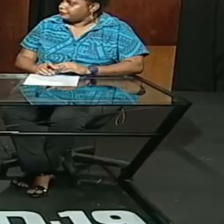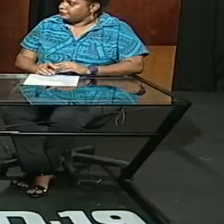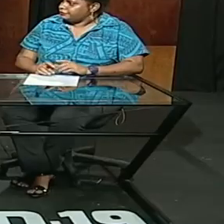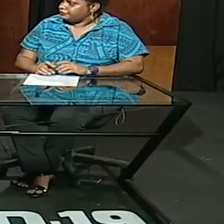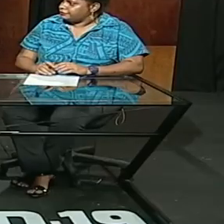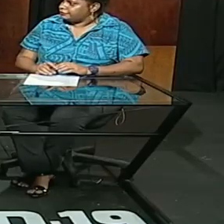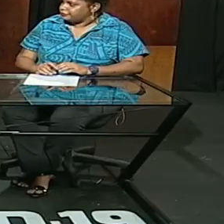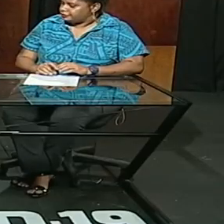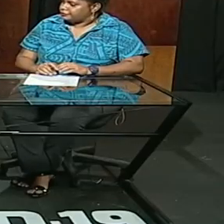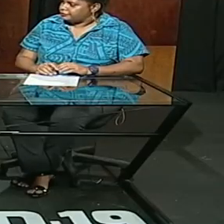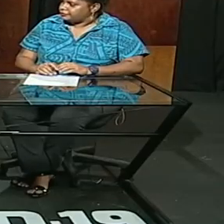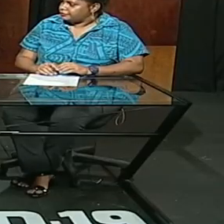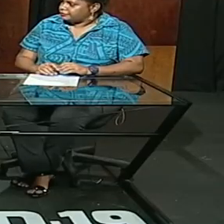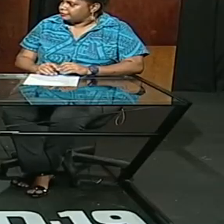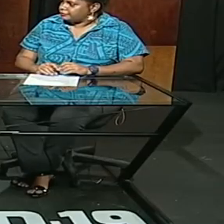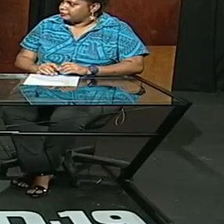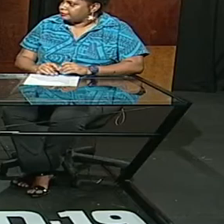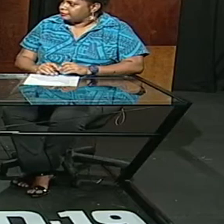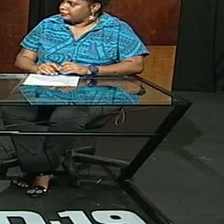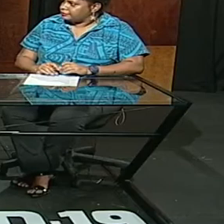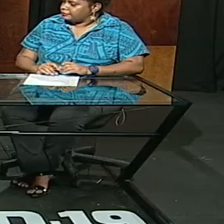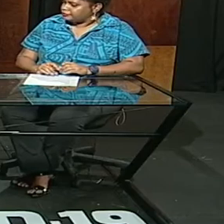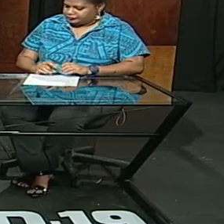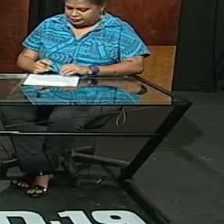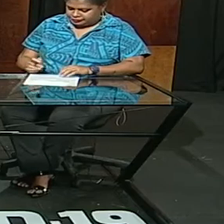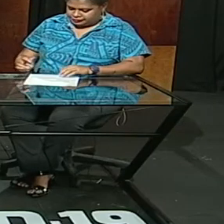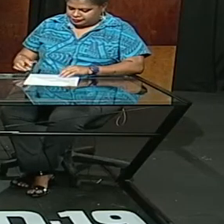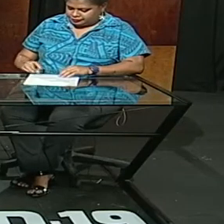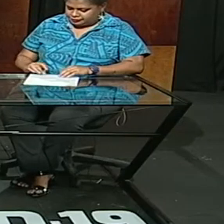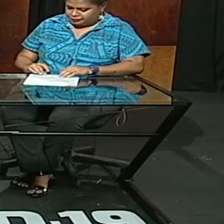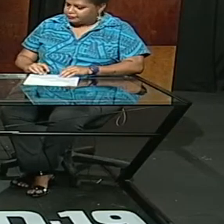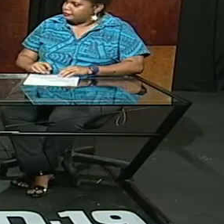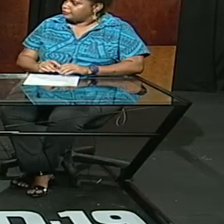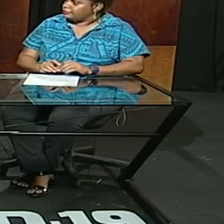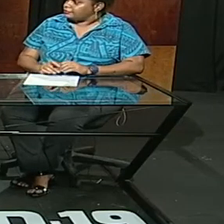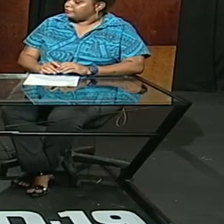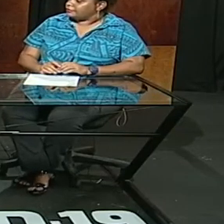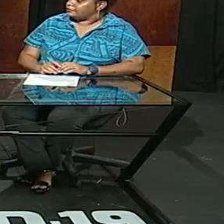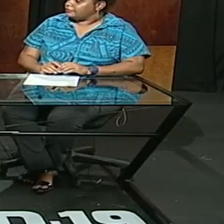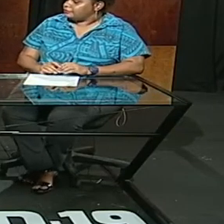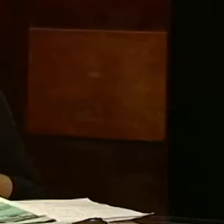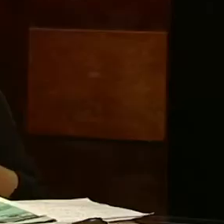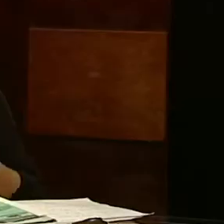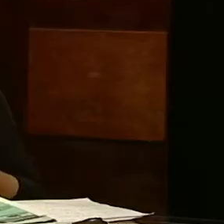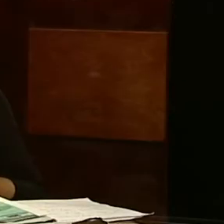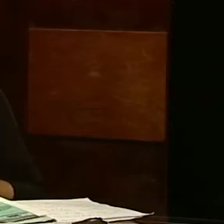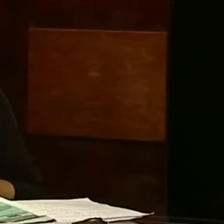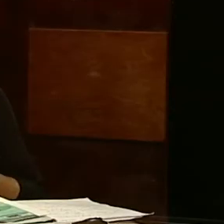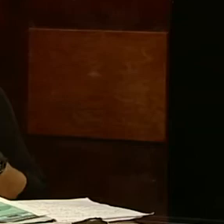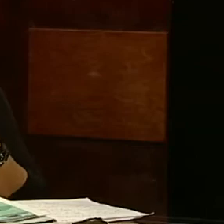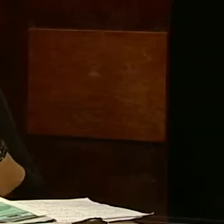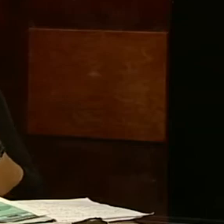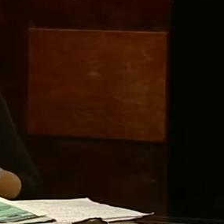Organization is helping us to disseminate the information in a right way. So get the right people and get good information. And